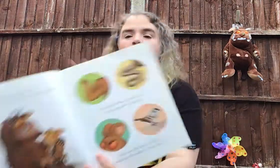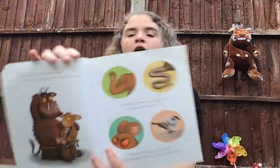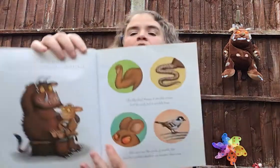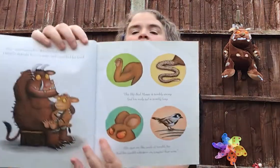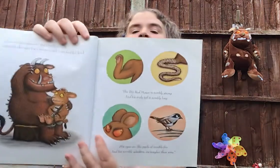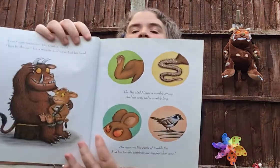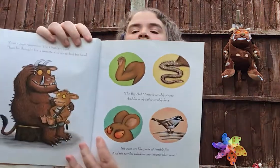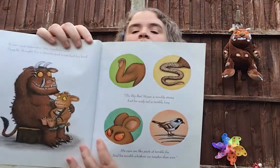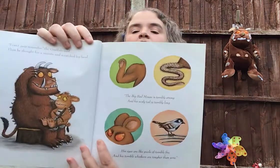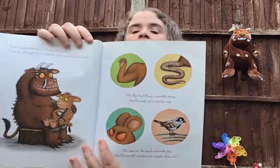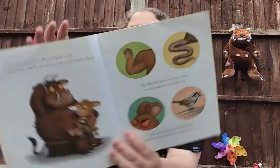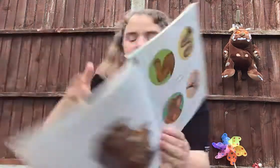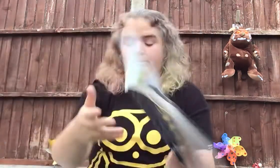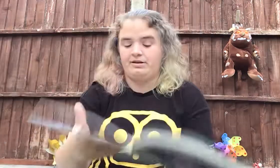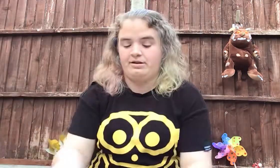are.